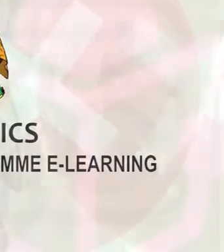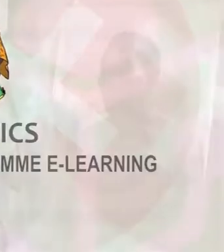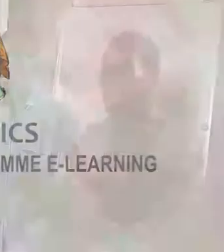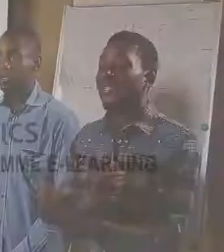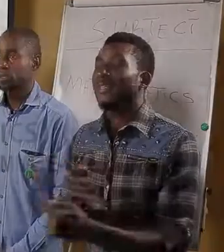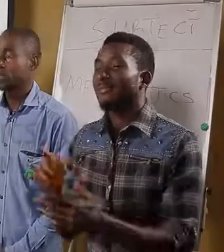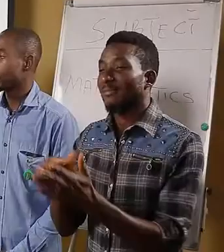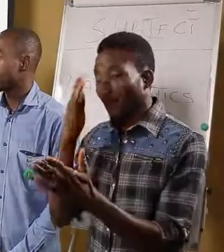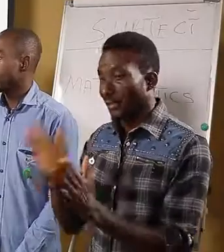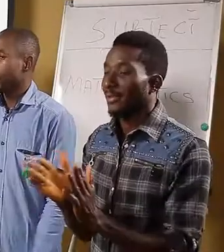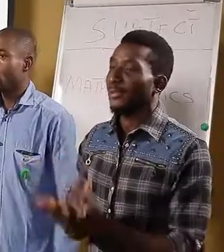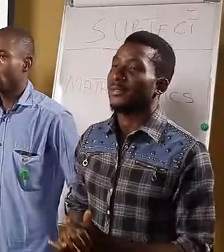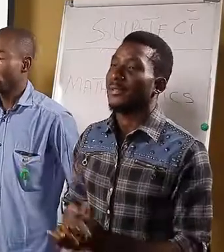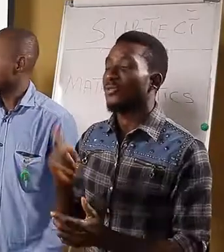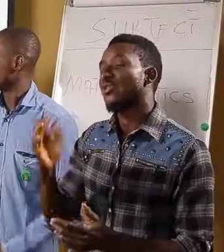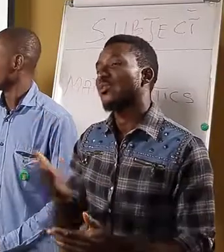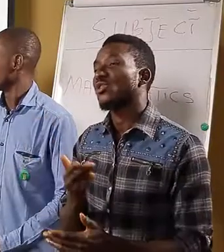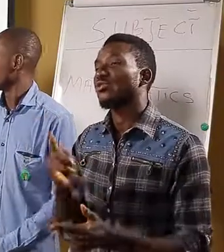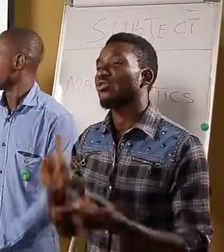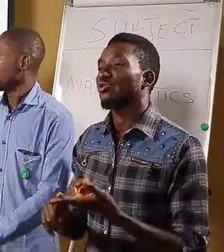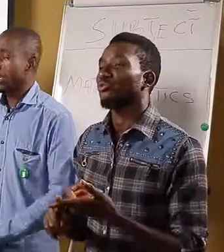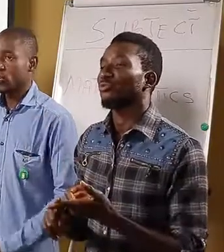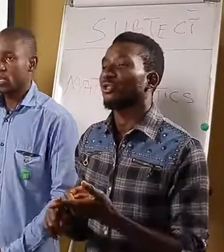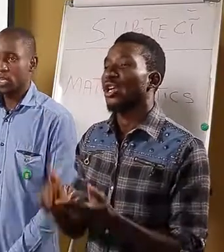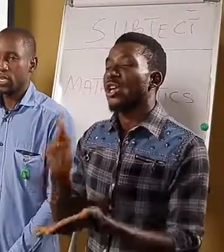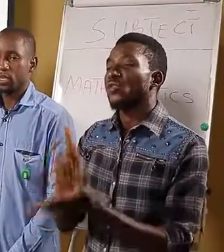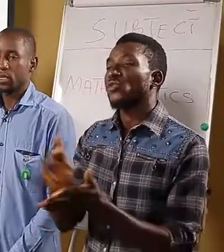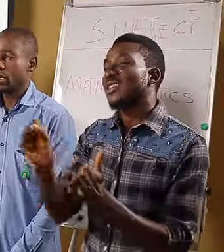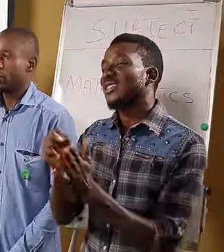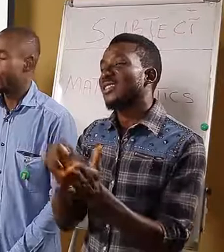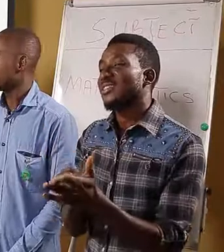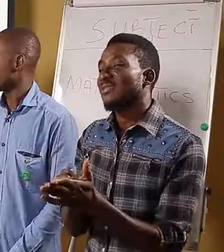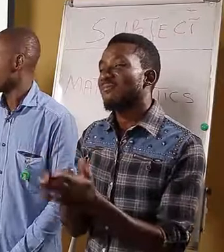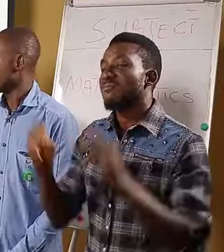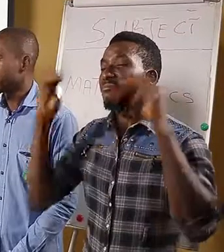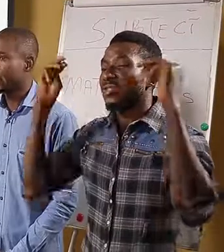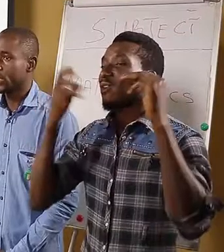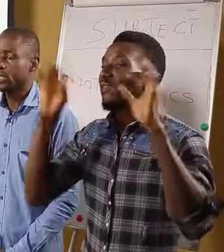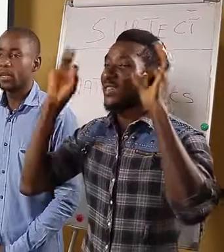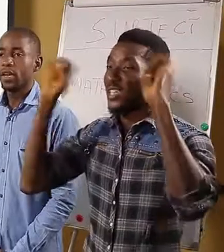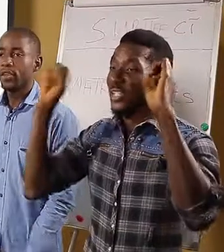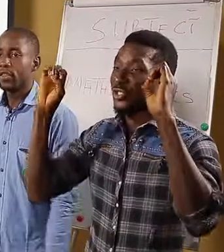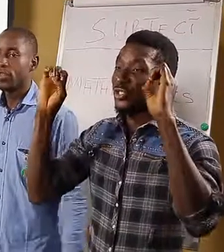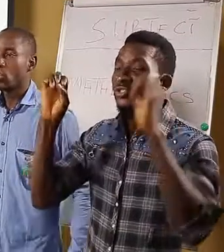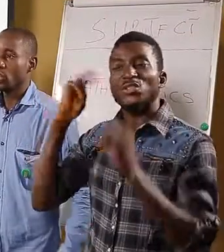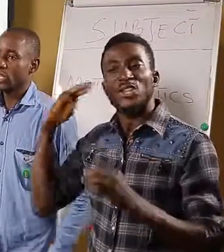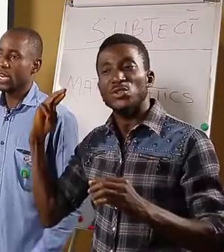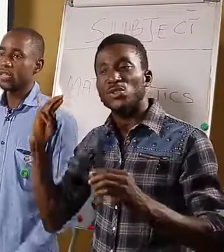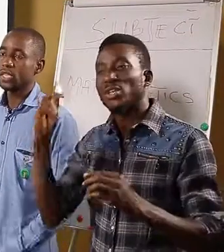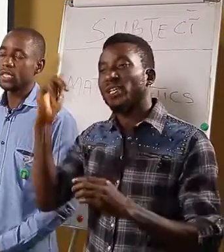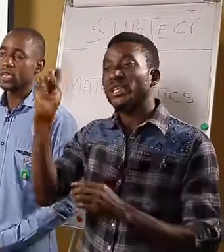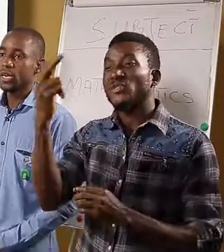Good day, learners. You are welcome to Kaduna State's Ministry of Education